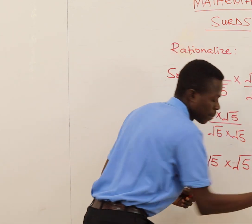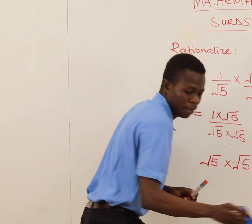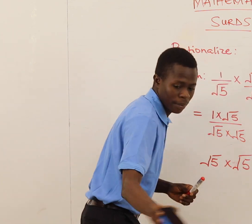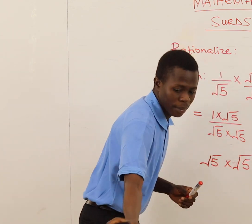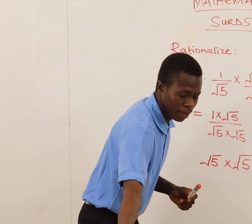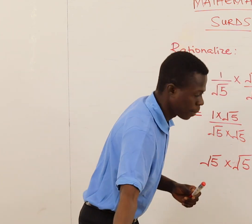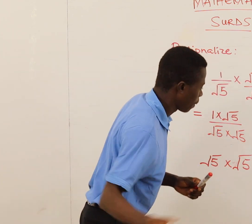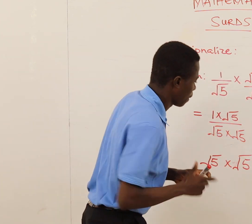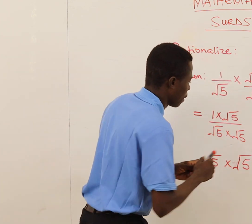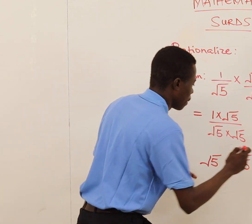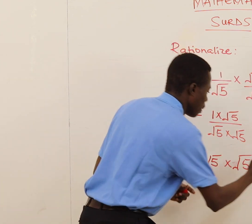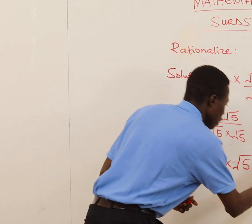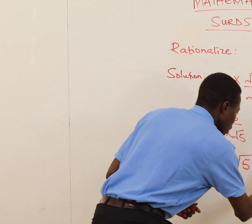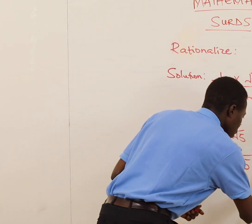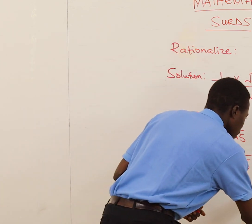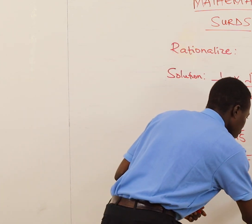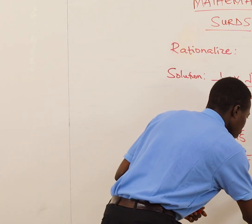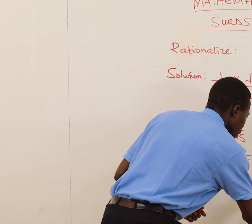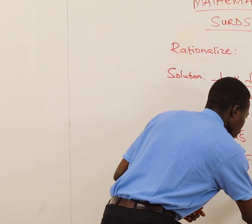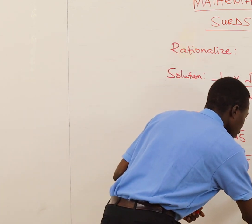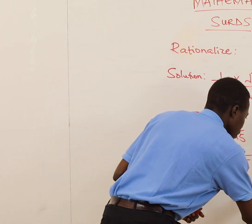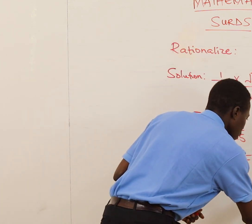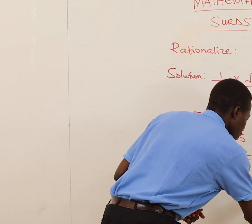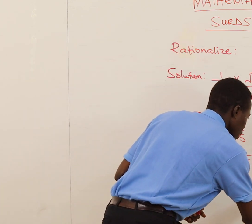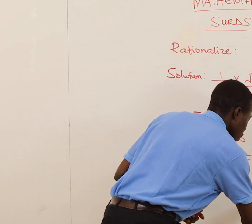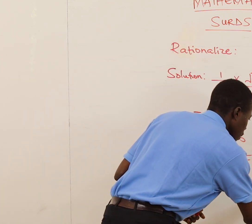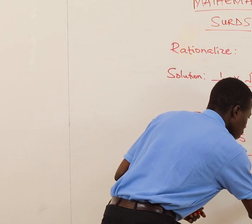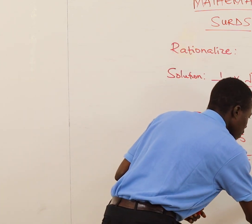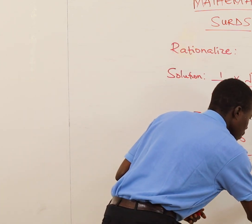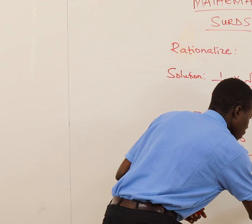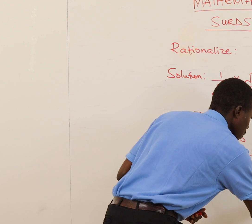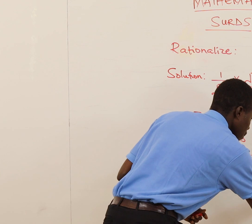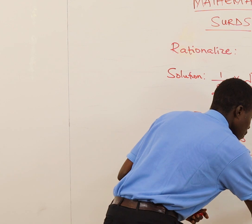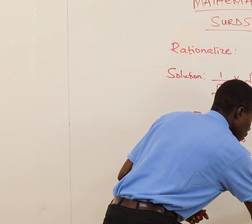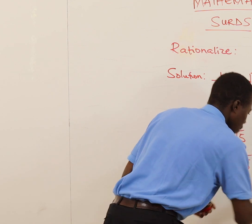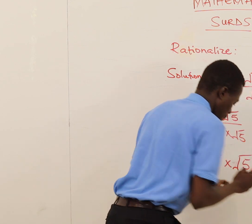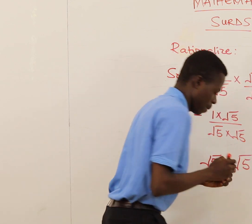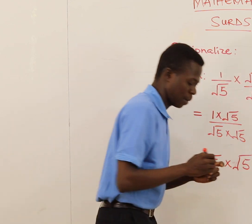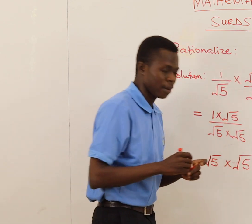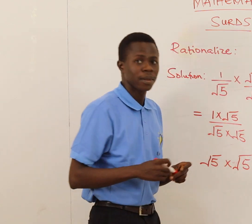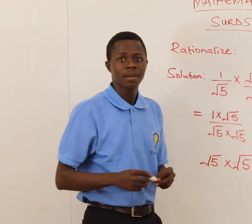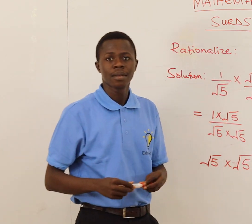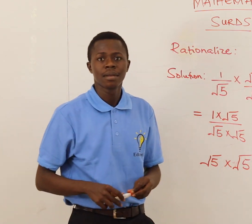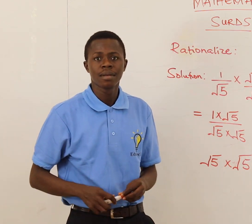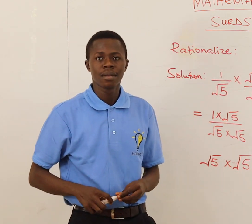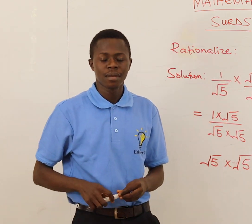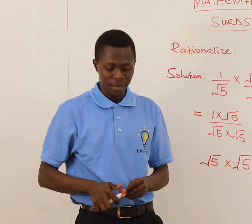sets which have the same number within the square root sign, or if you multiply the same